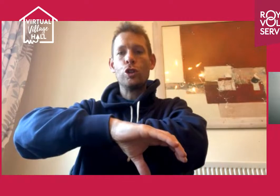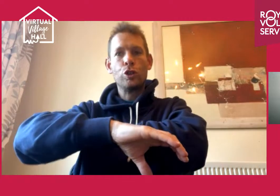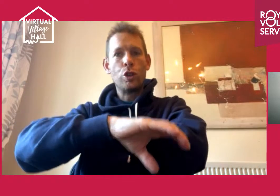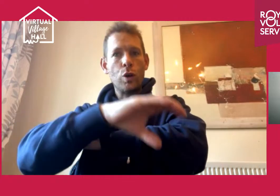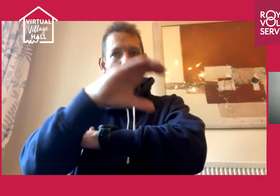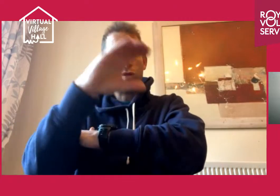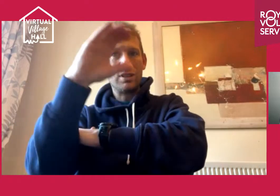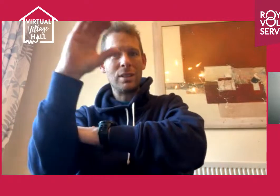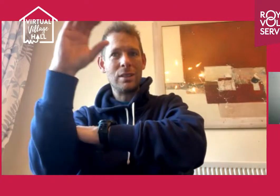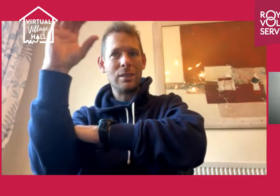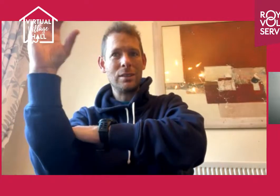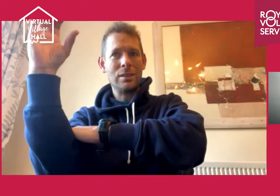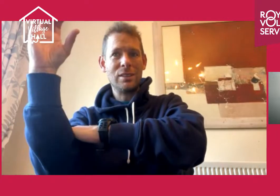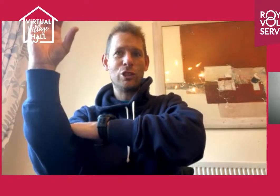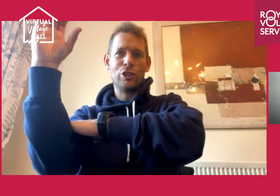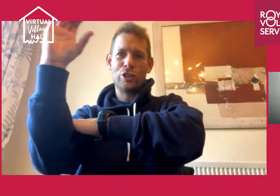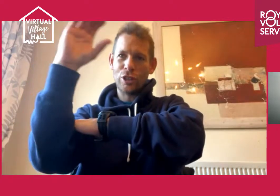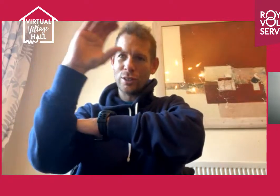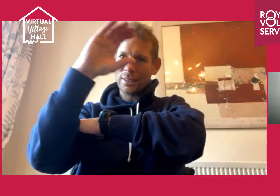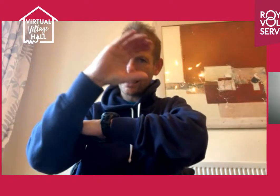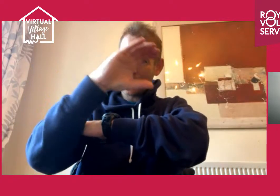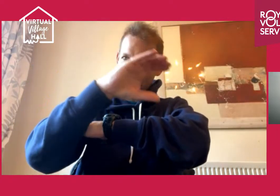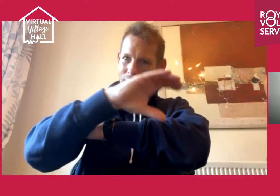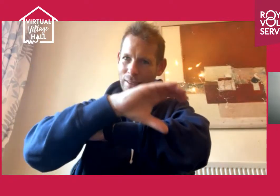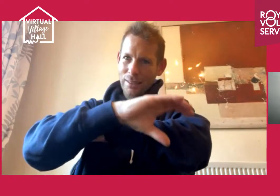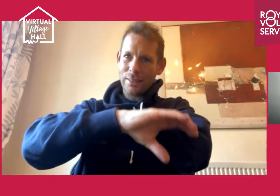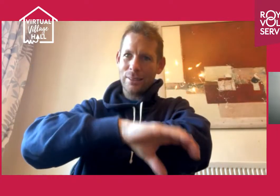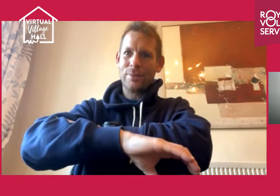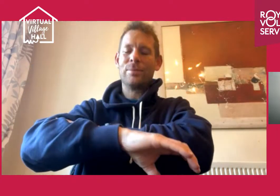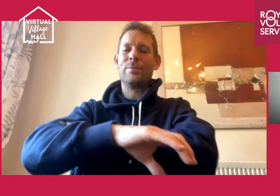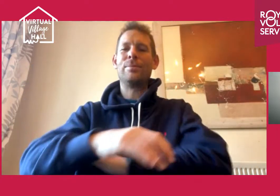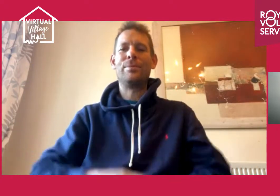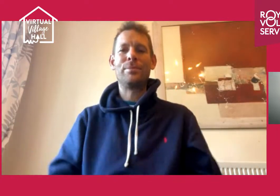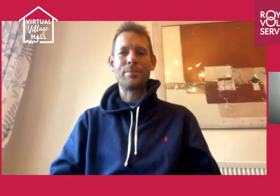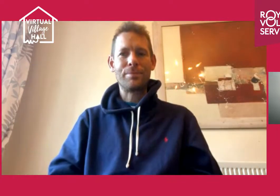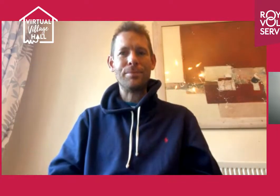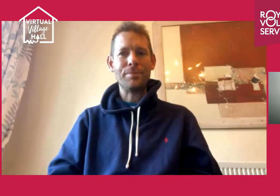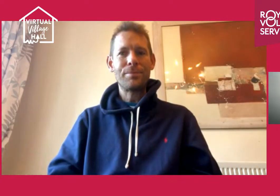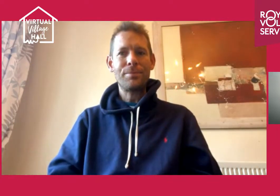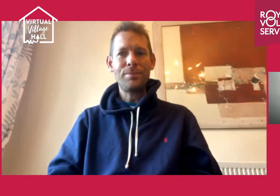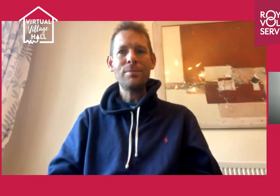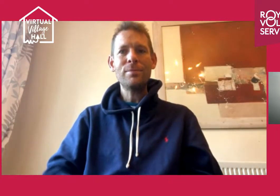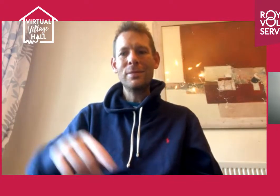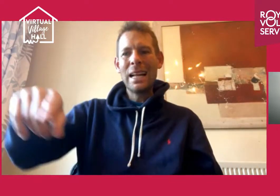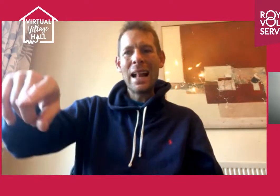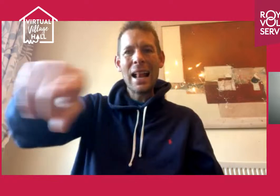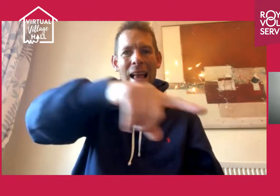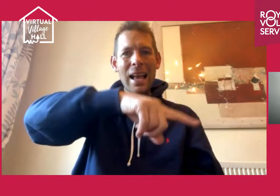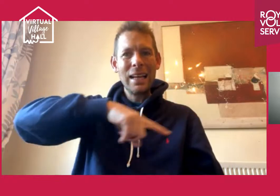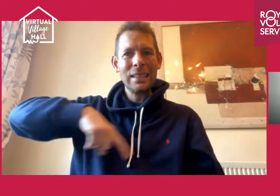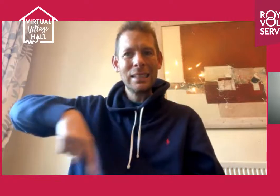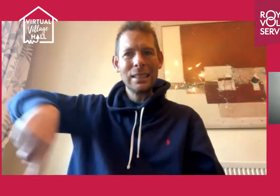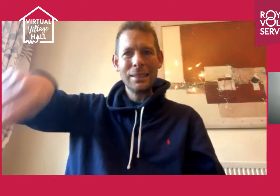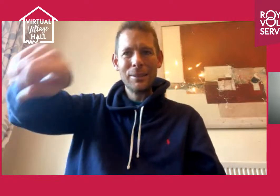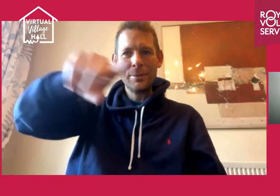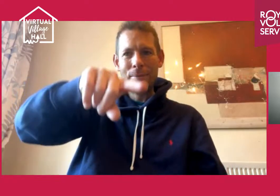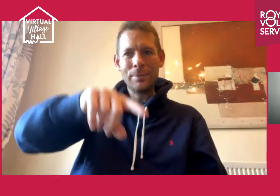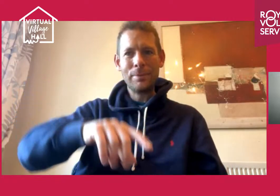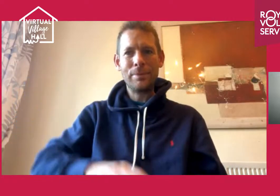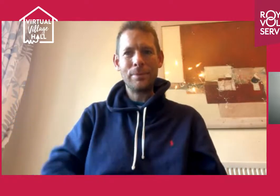sunset. So sunrise going up the way and sunset moving downwards. And